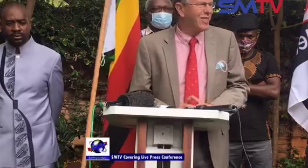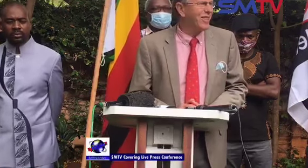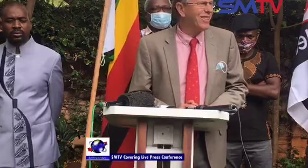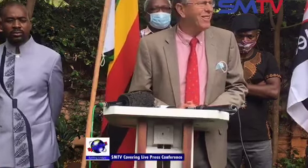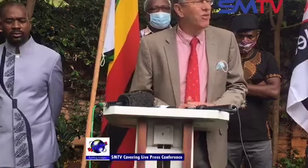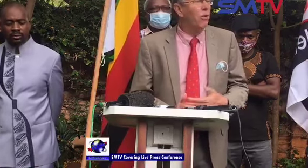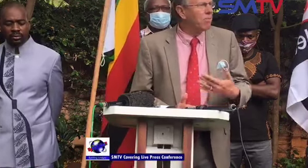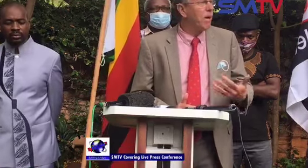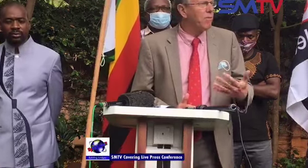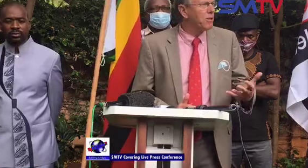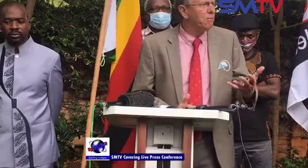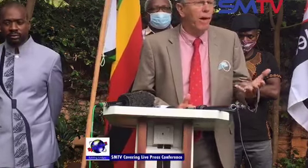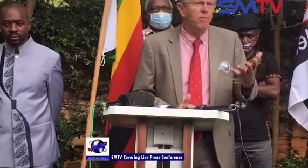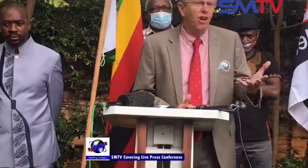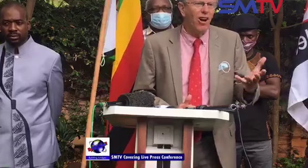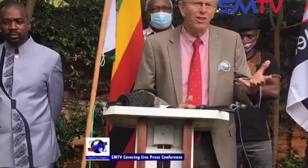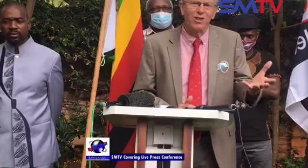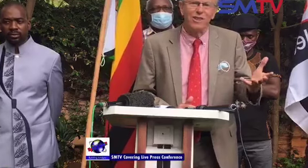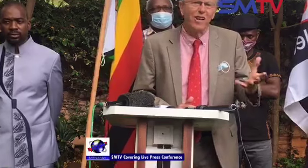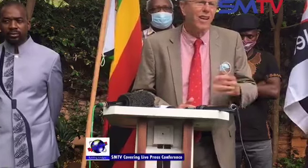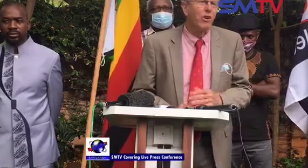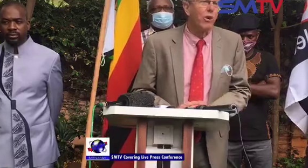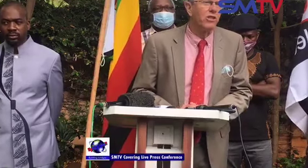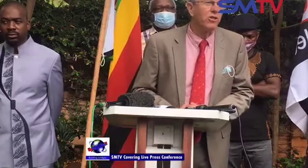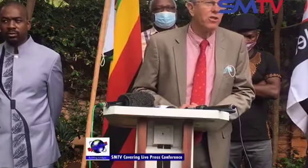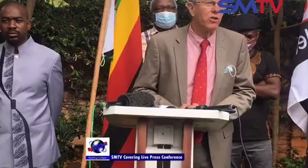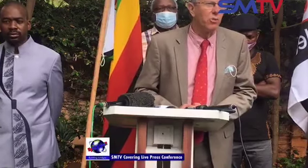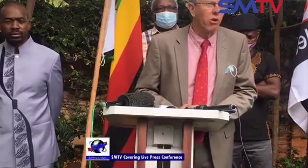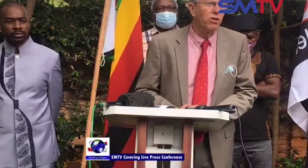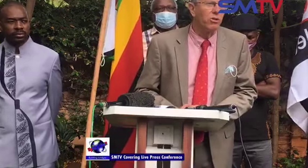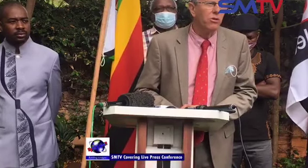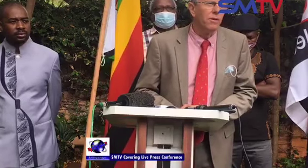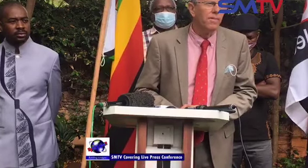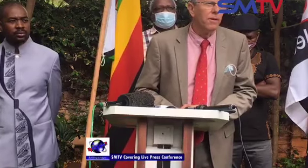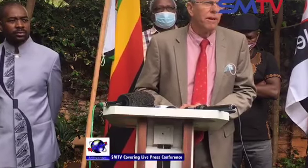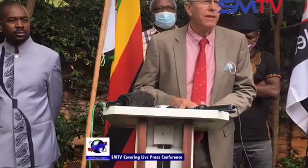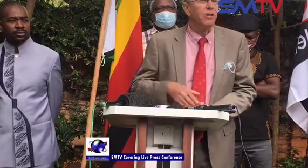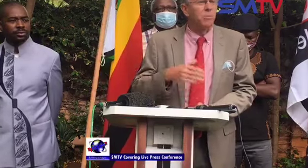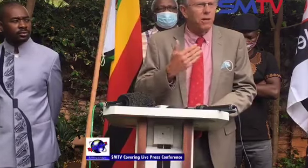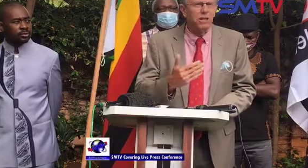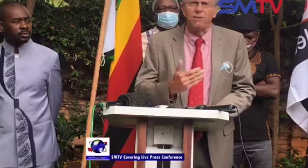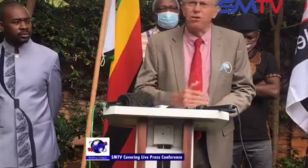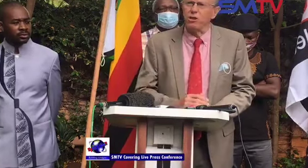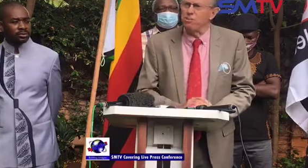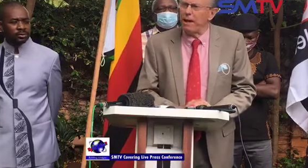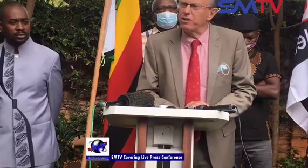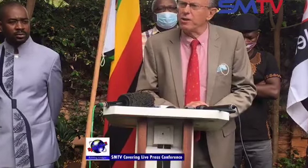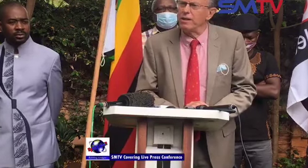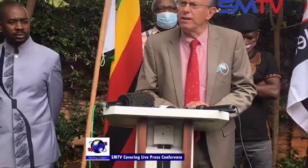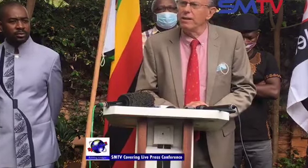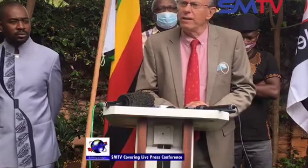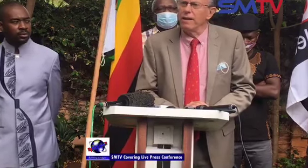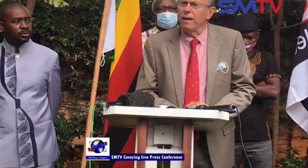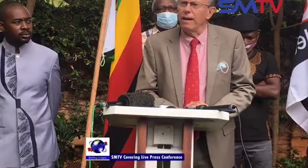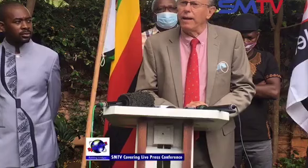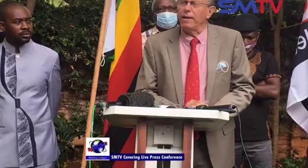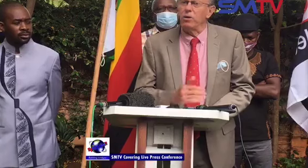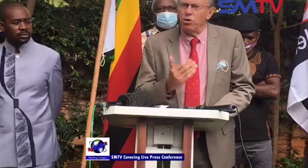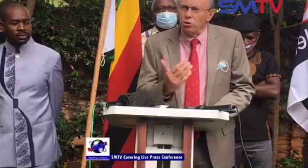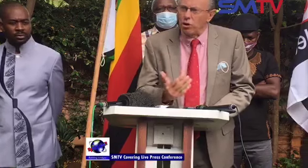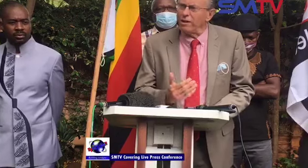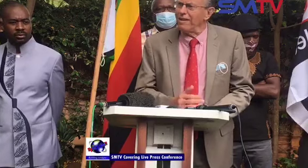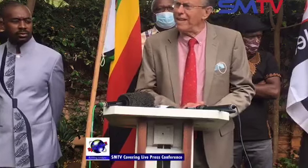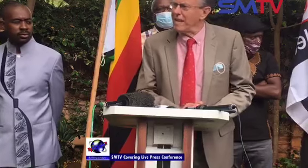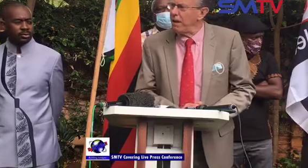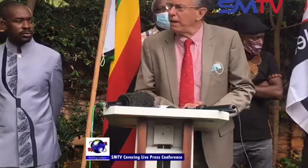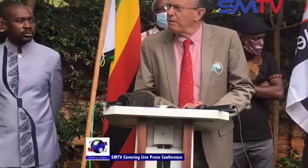recognize that you won't be able to perhaps ask the questions that you want to, but in the spirit of transparency, you